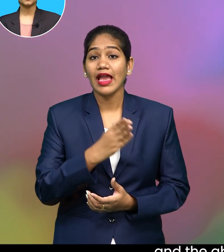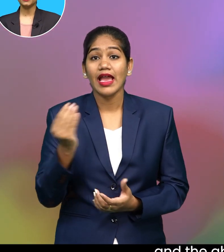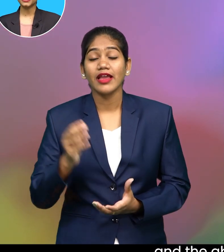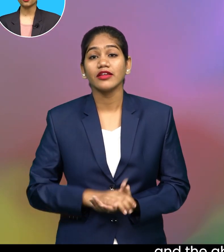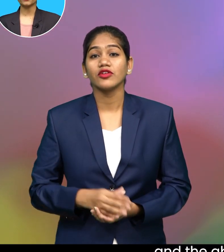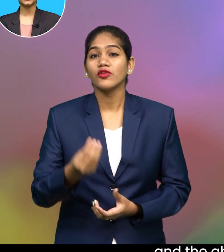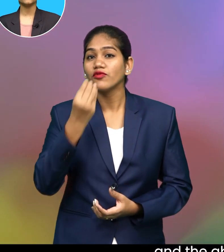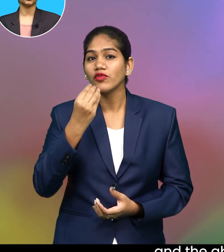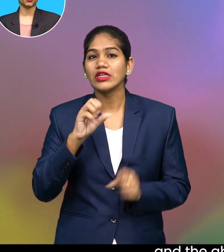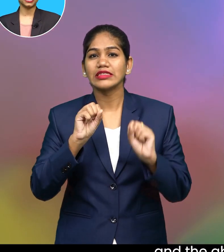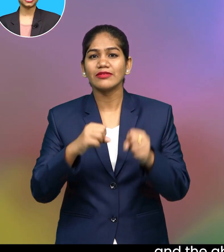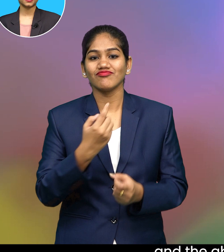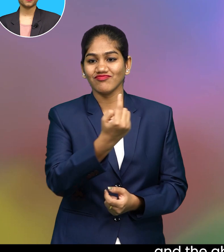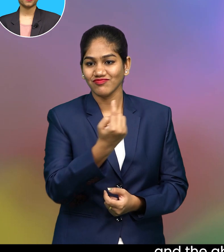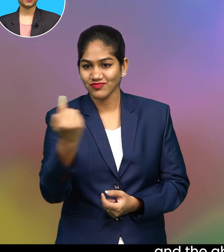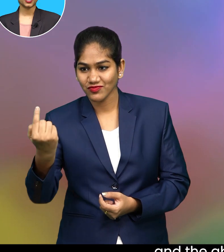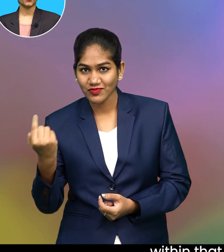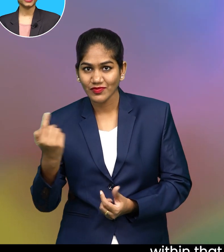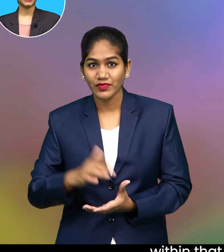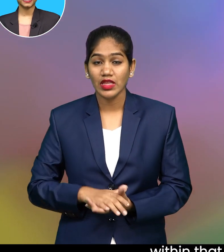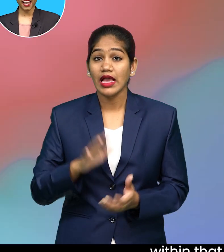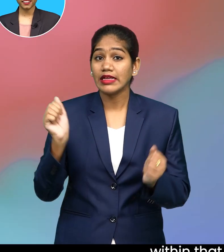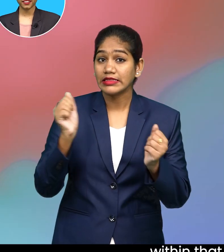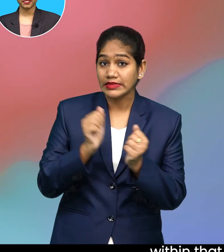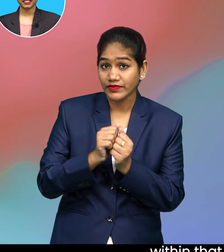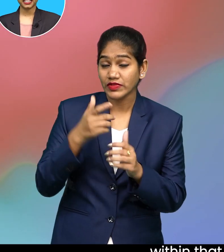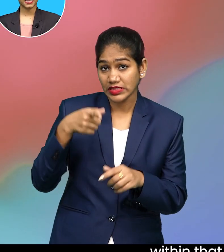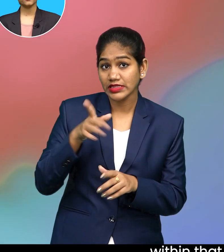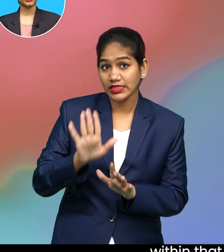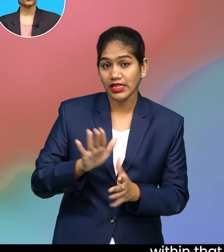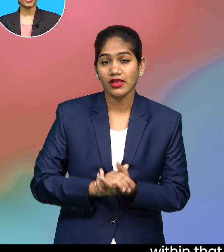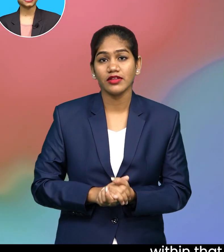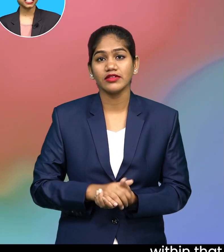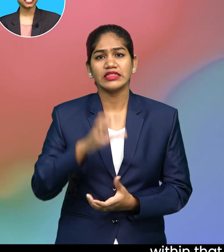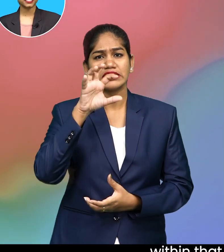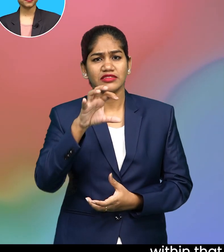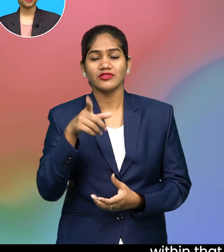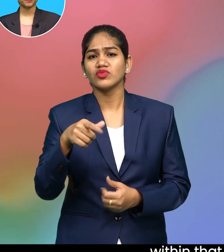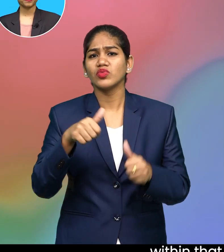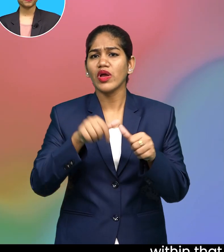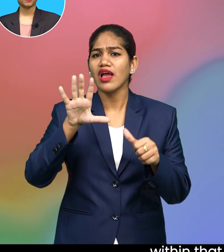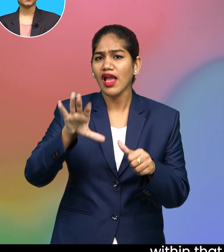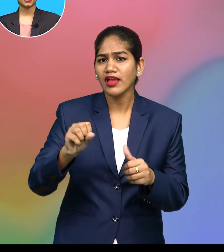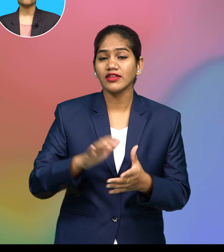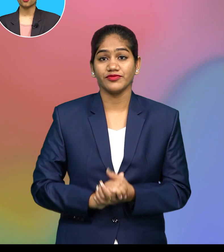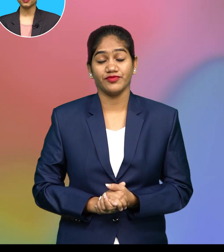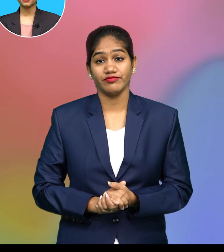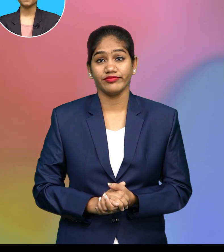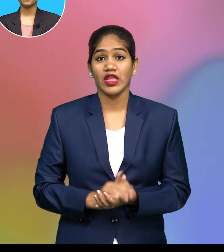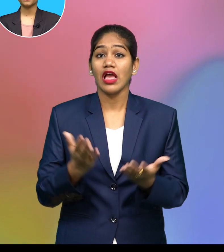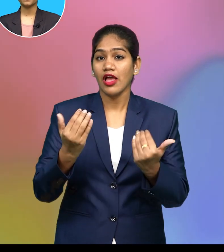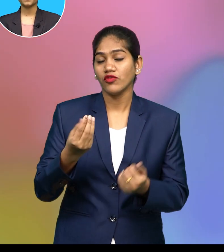the ability of individuals within that country to access,